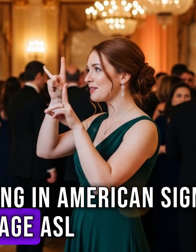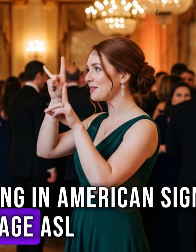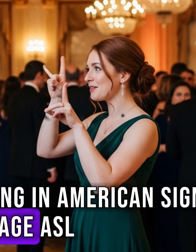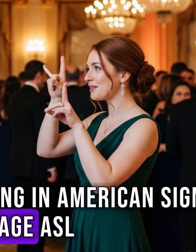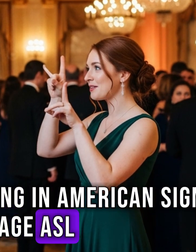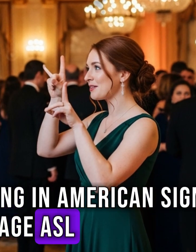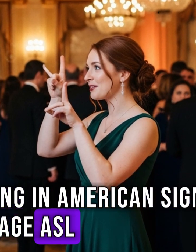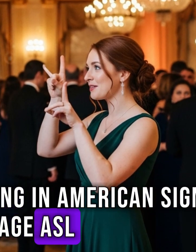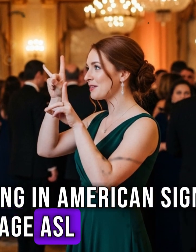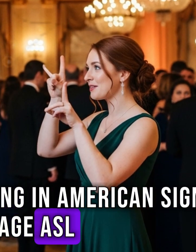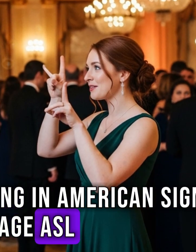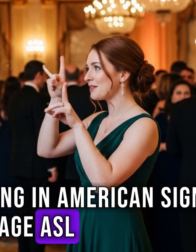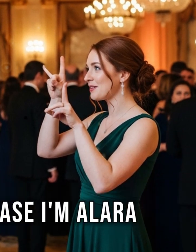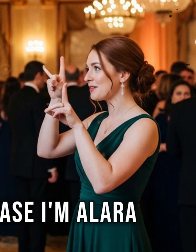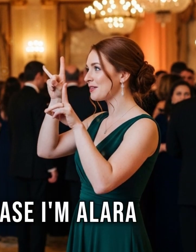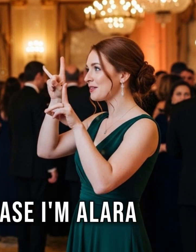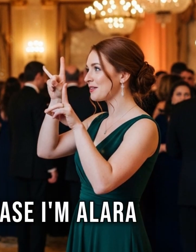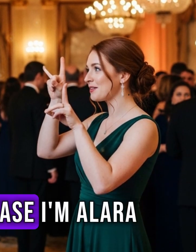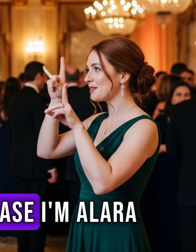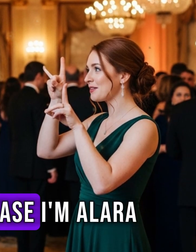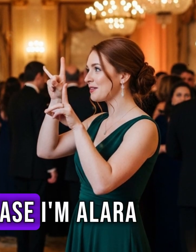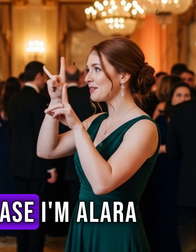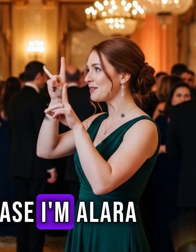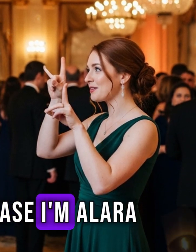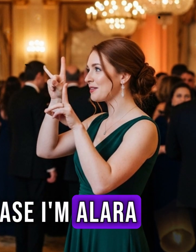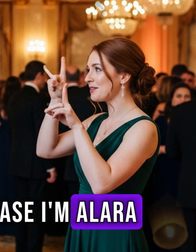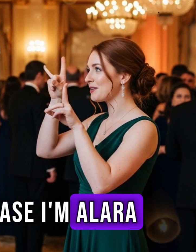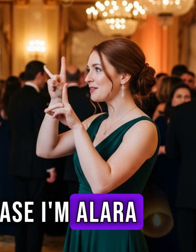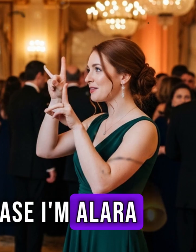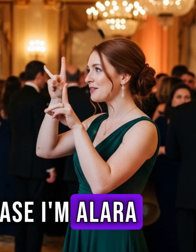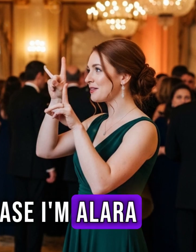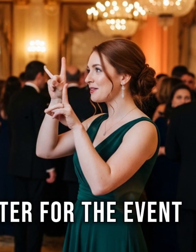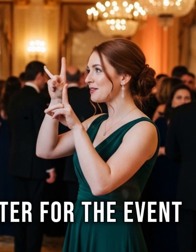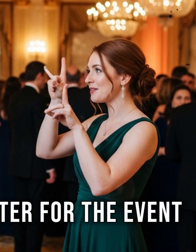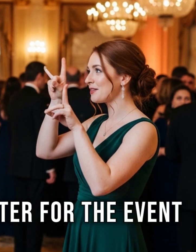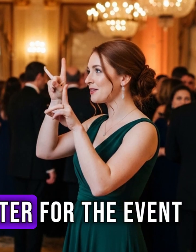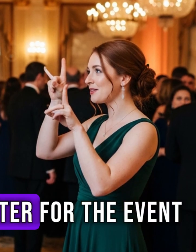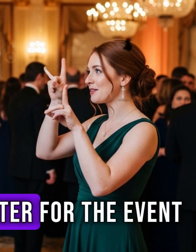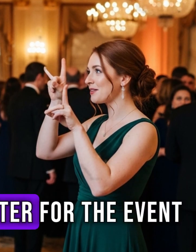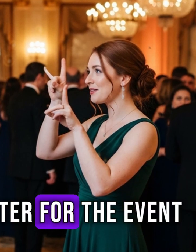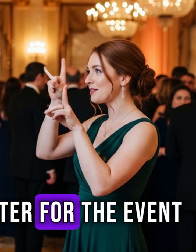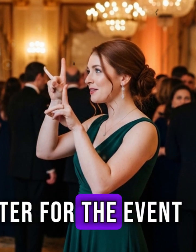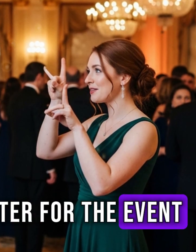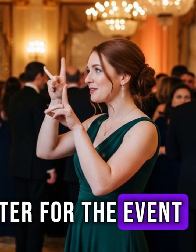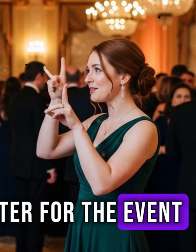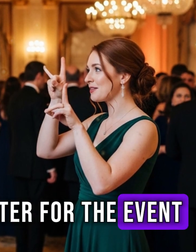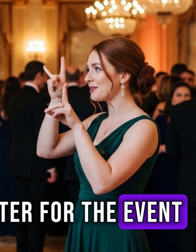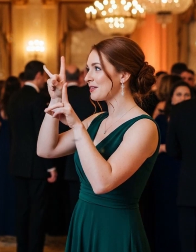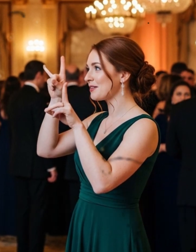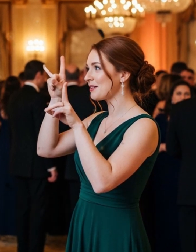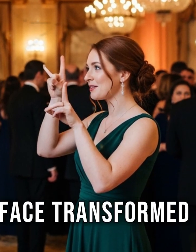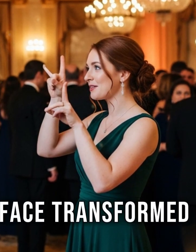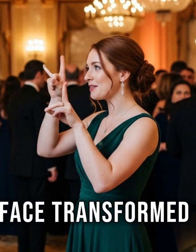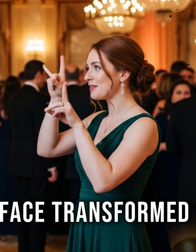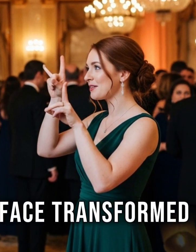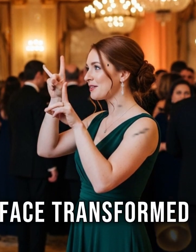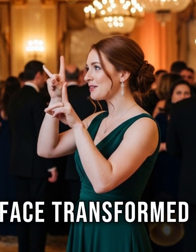Language, ASL. With fluid ease. "I'm Elara. I'm the interpreter for the event." The young man's